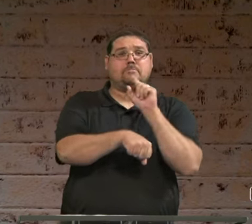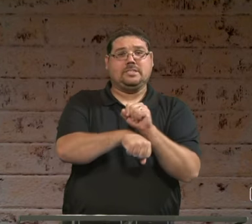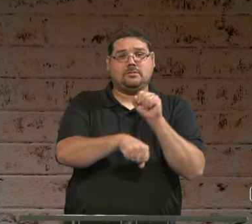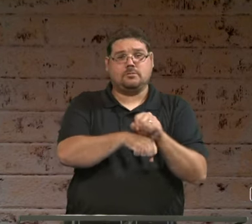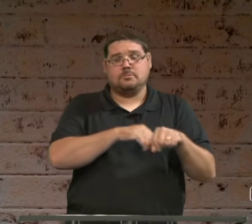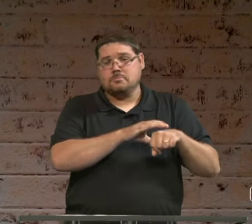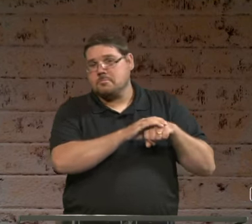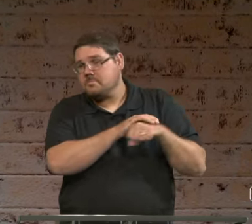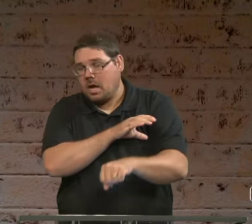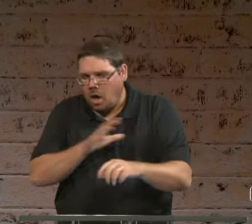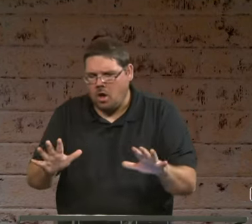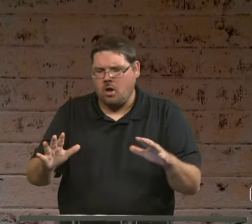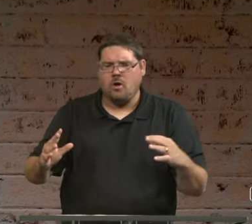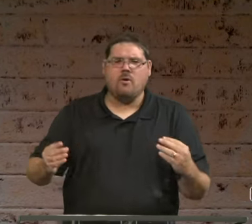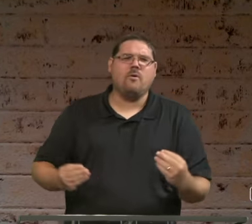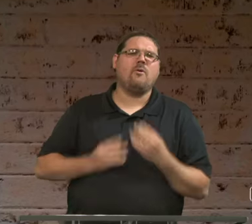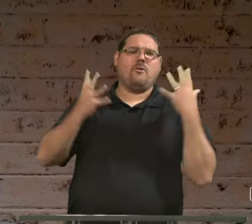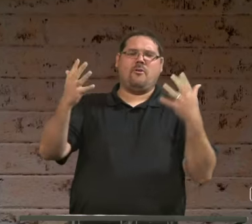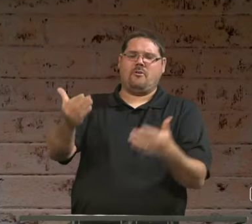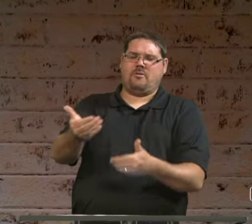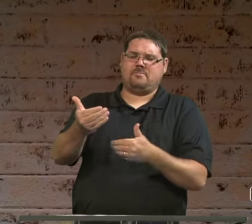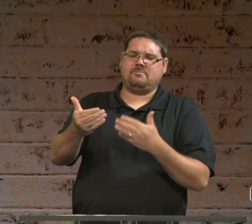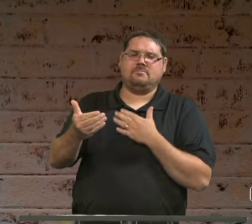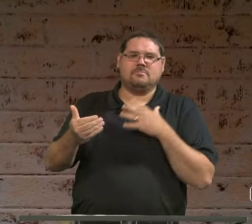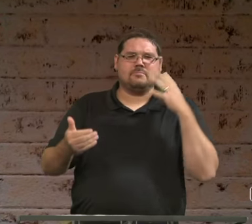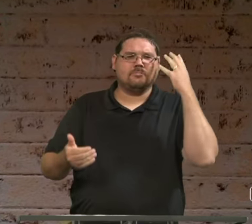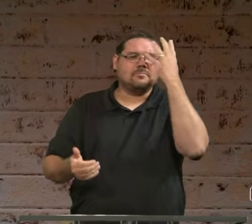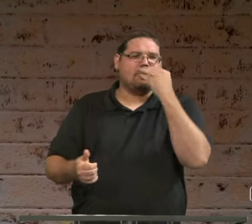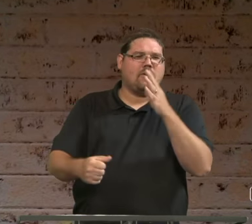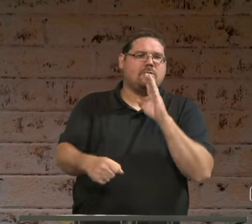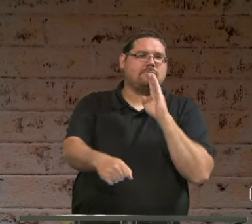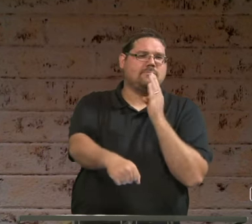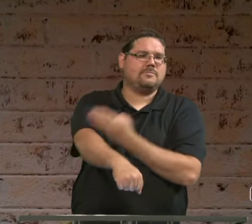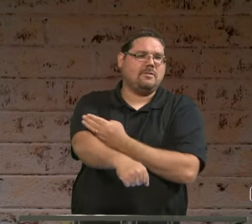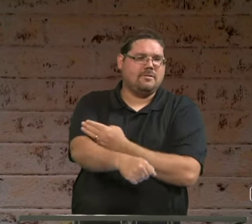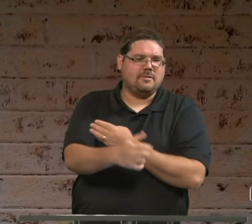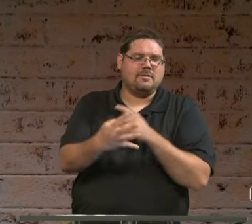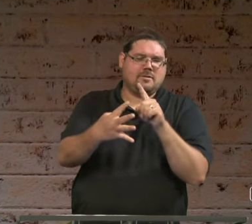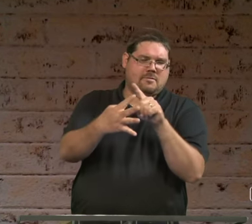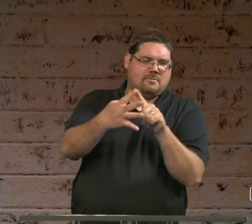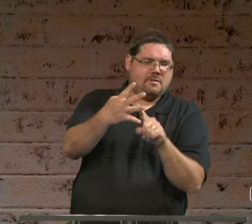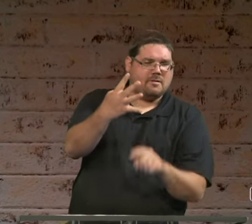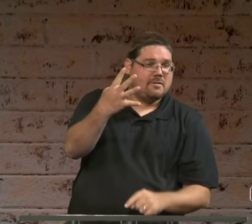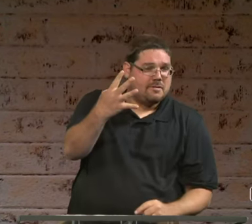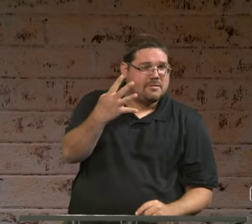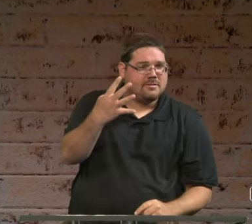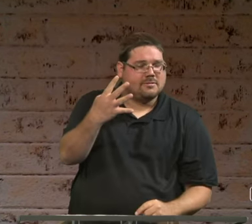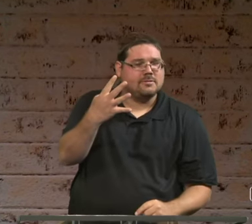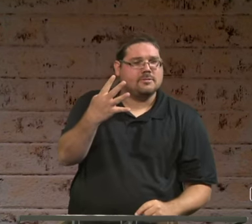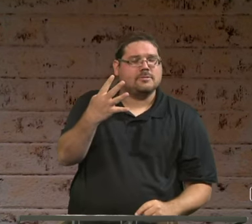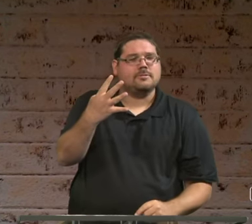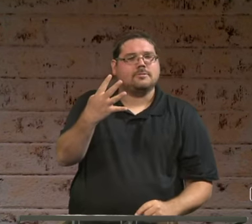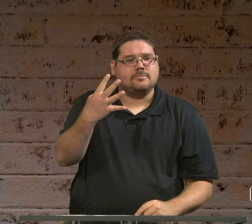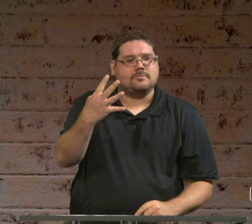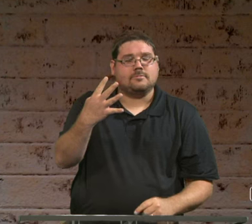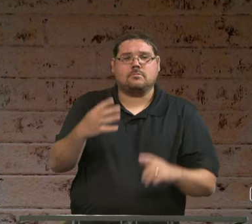what it would look like. But when she was actually born, then we knew, what a beautiful daughter. Now I've got